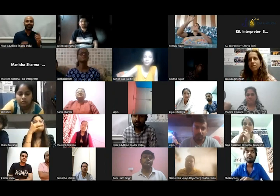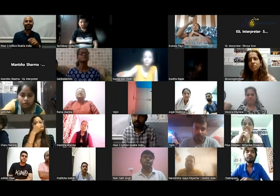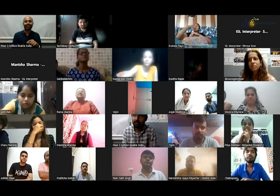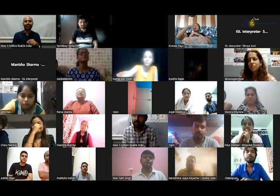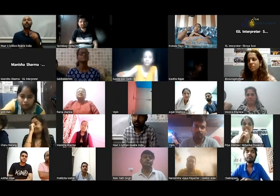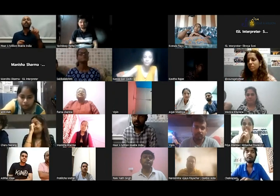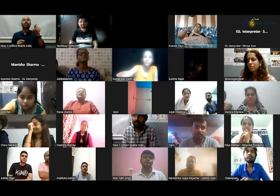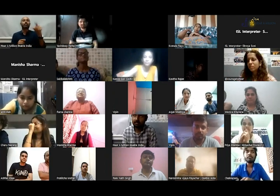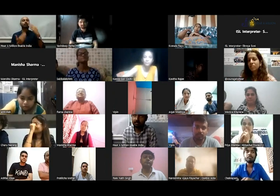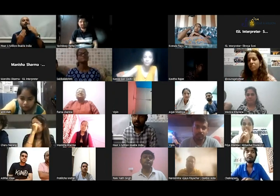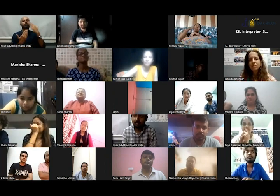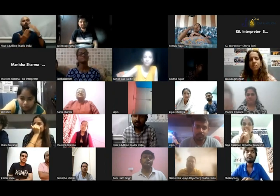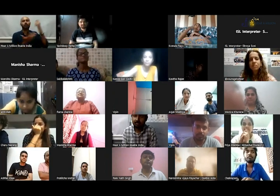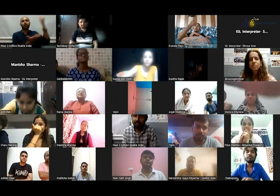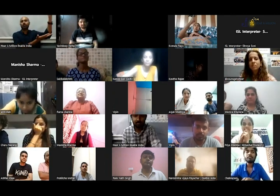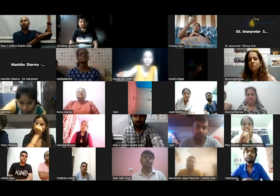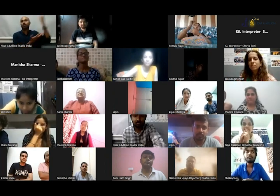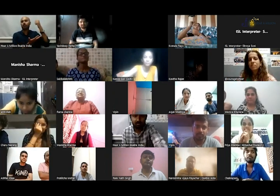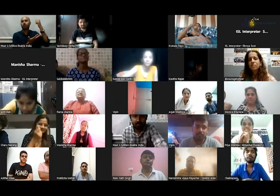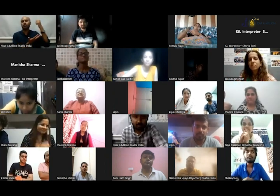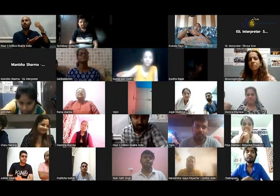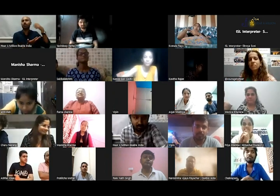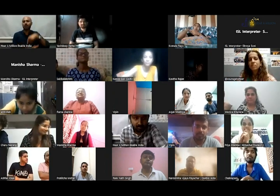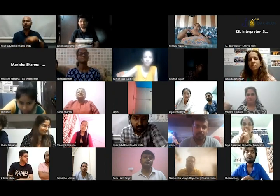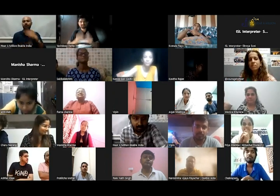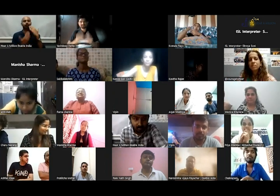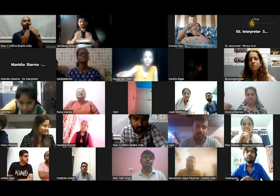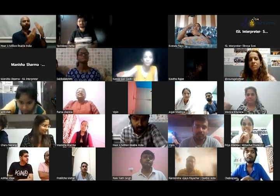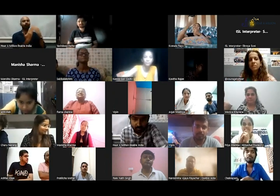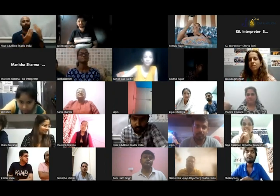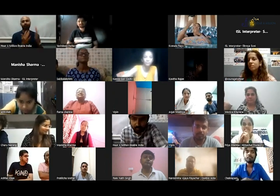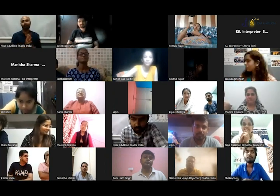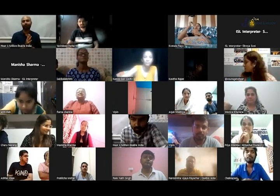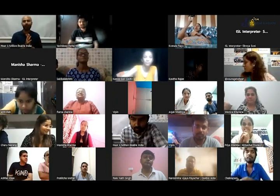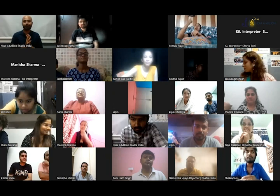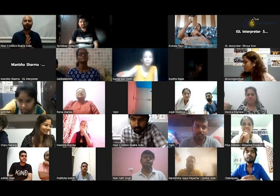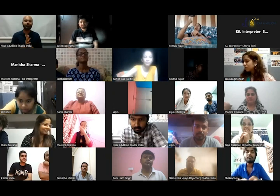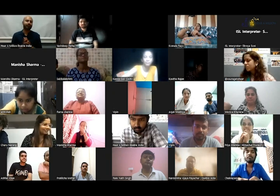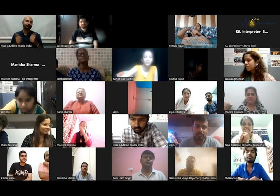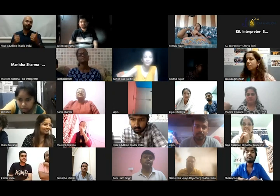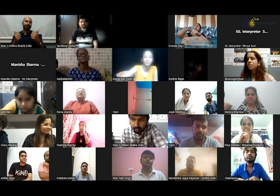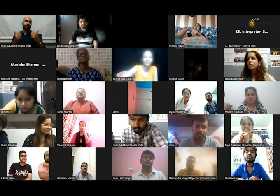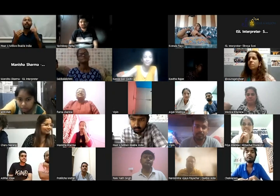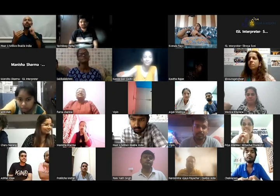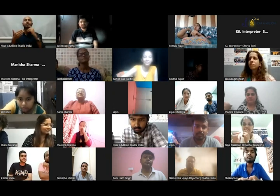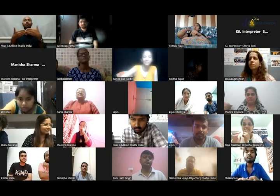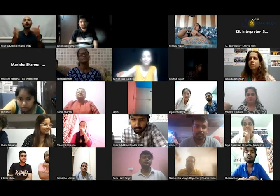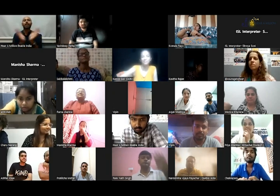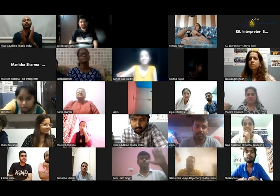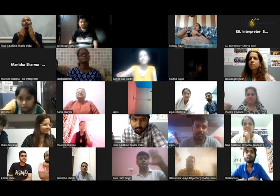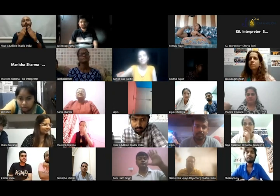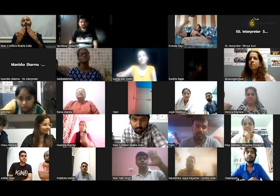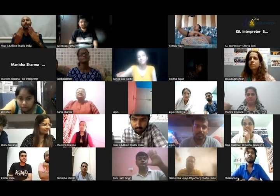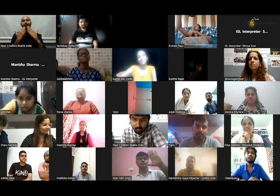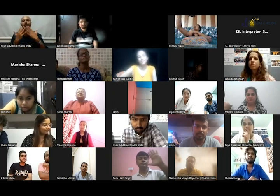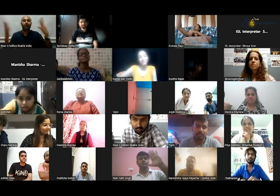Sudamini the scholarship. Yes, it was D-Law. Thank you so much. You were the big part of her